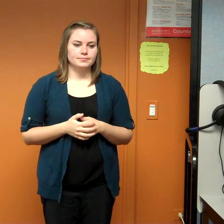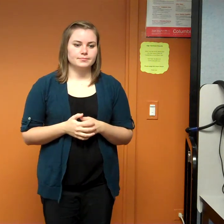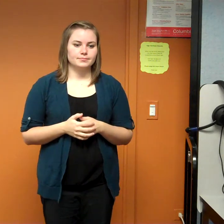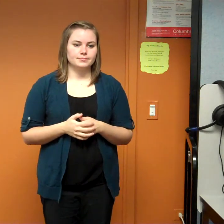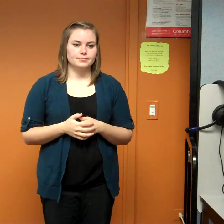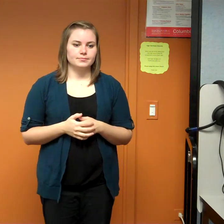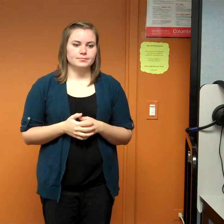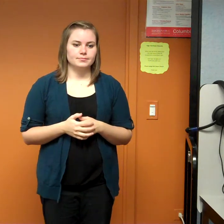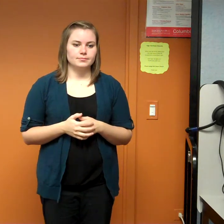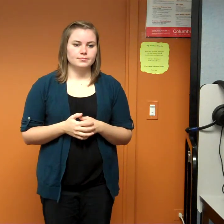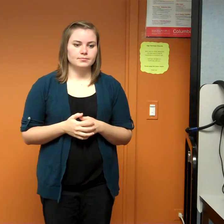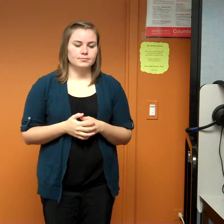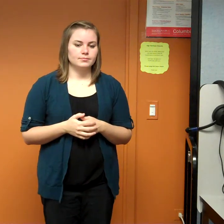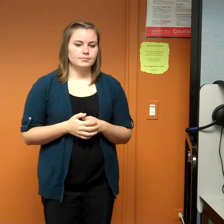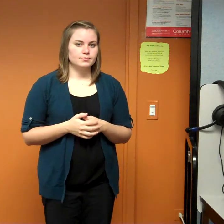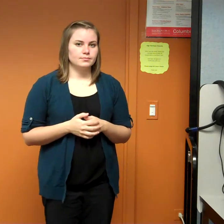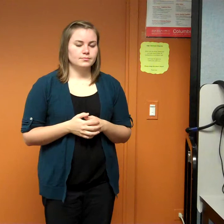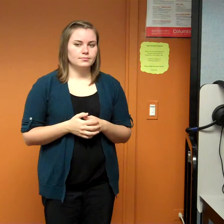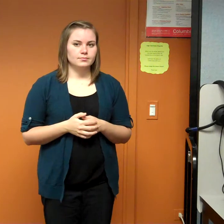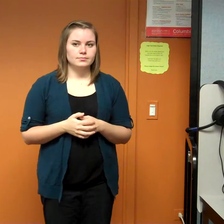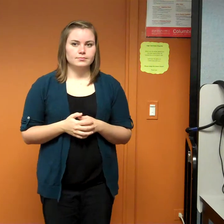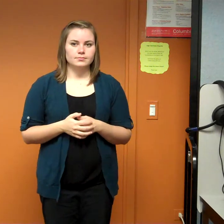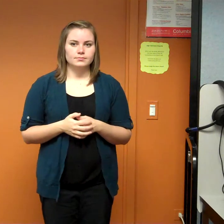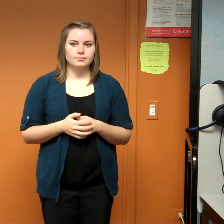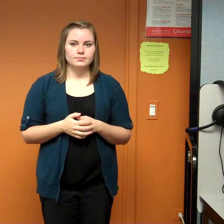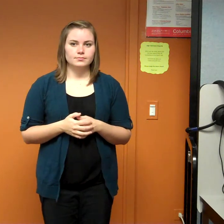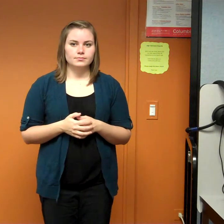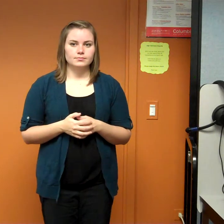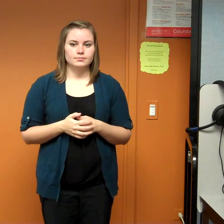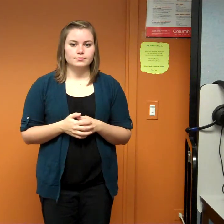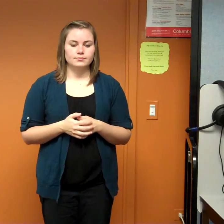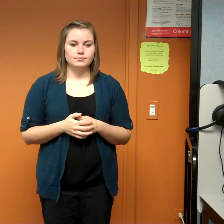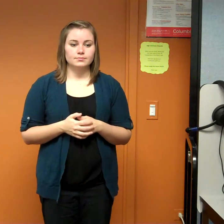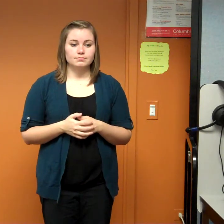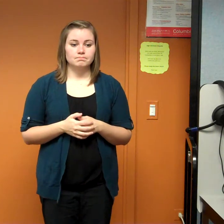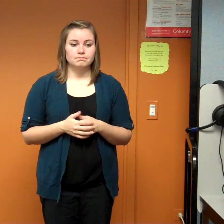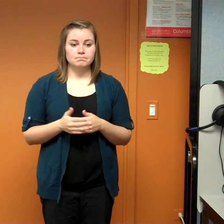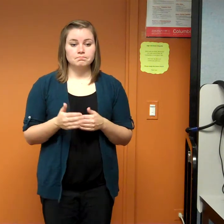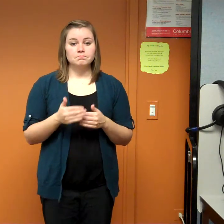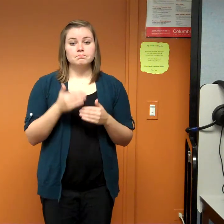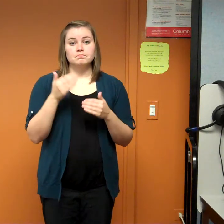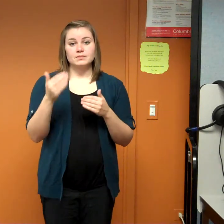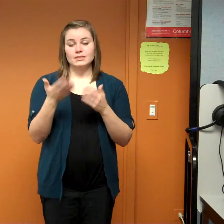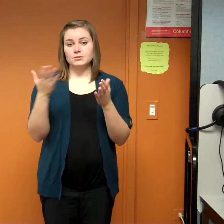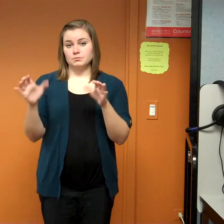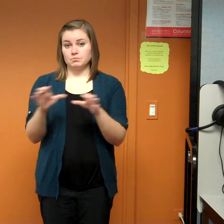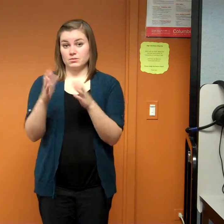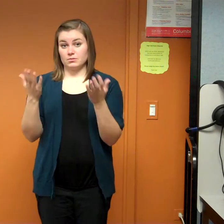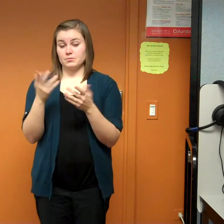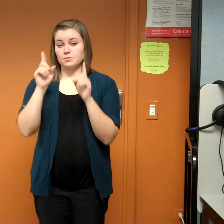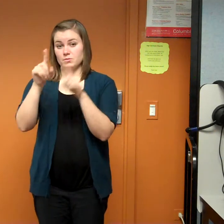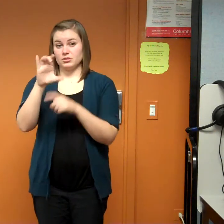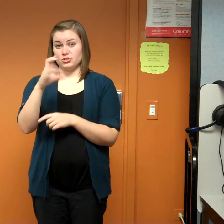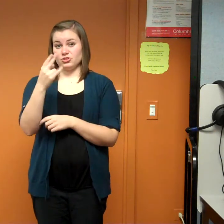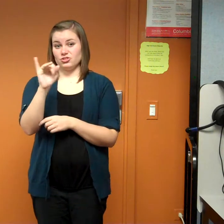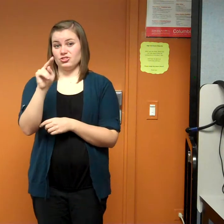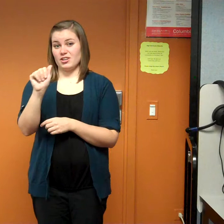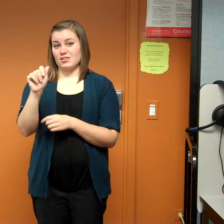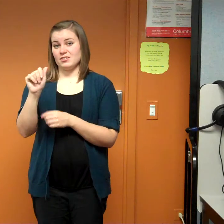The next touristy thing we did was I really wanted to go to Chinatown with my mom, and my mom loves the Orient, so she loves Chinatown